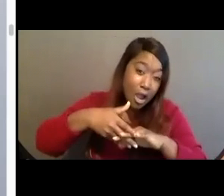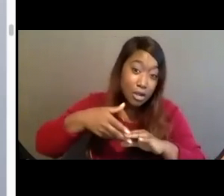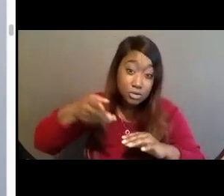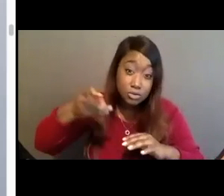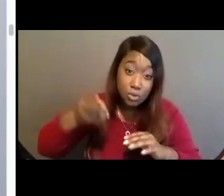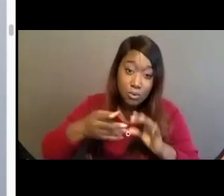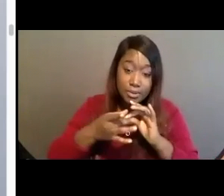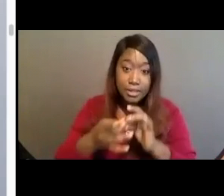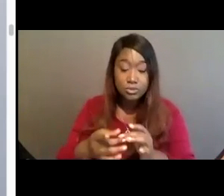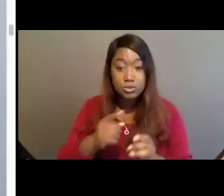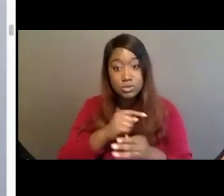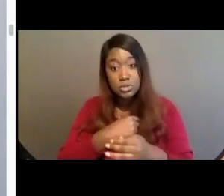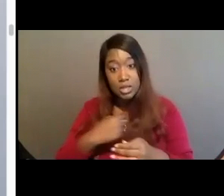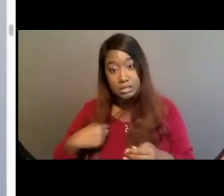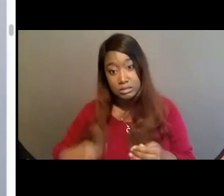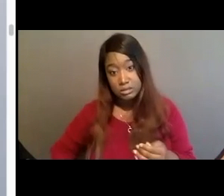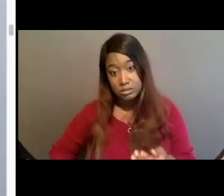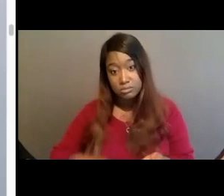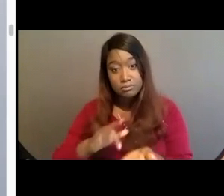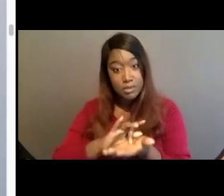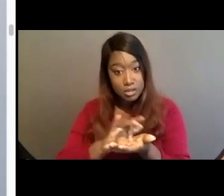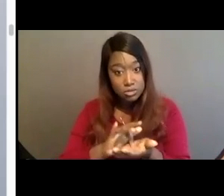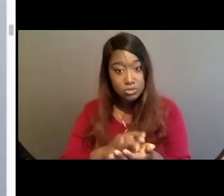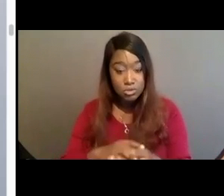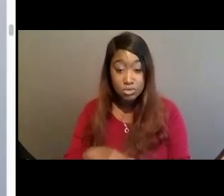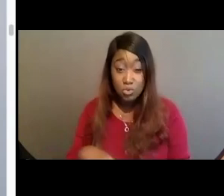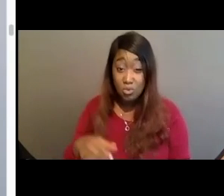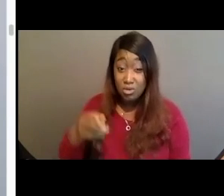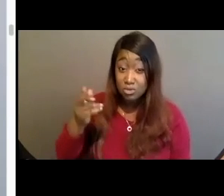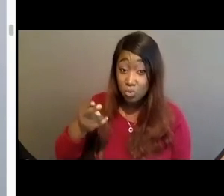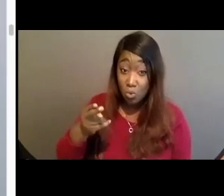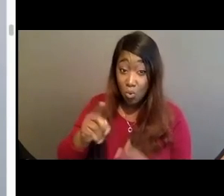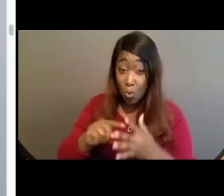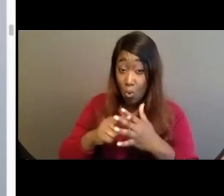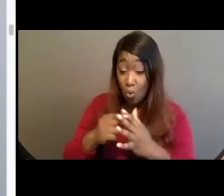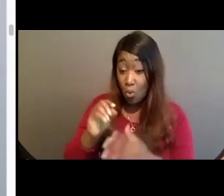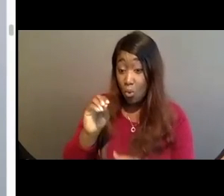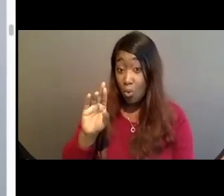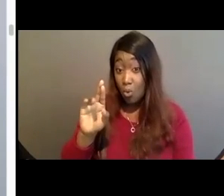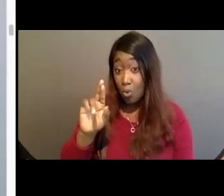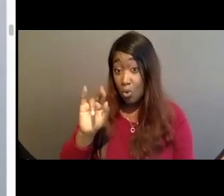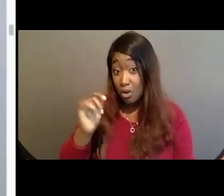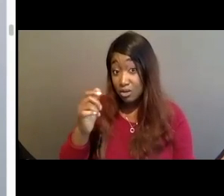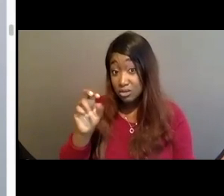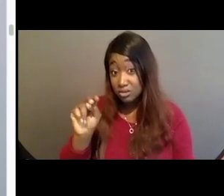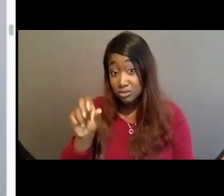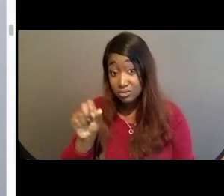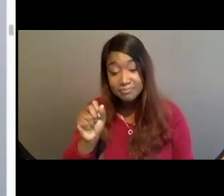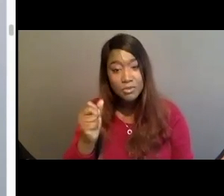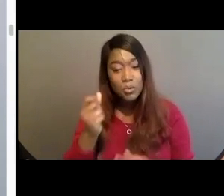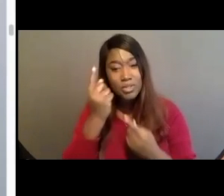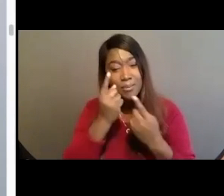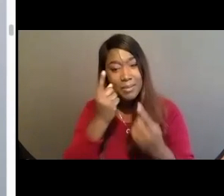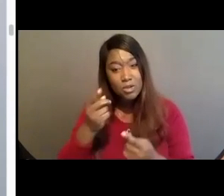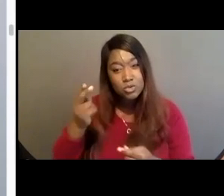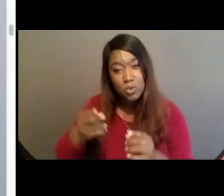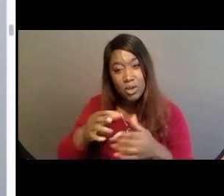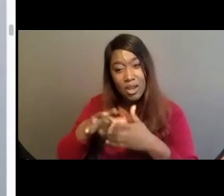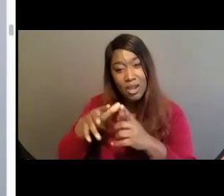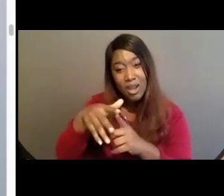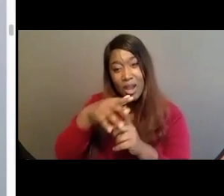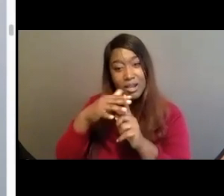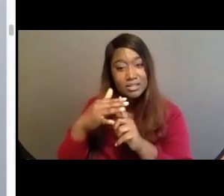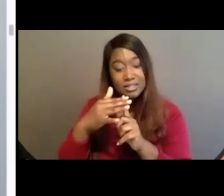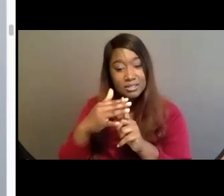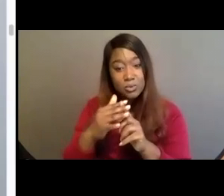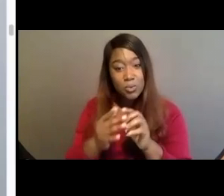historical origins in terms of the long-term historical context in the development of China as a place,